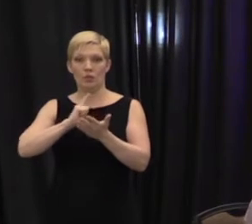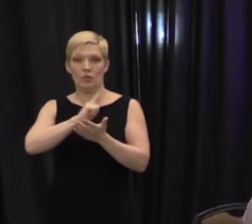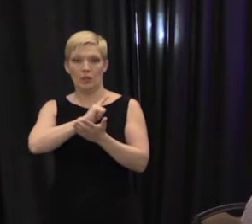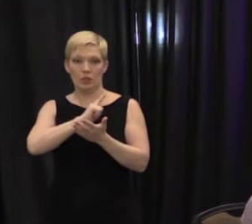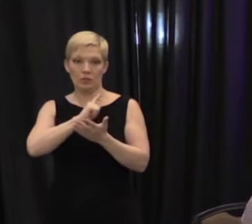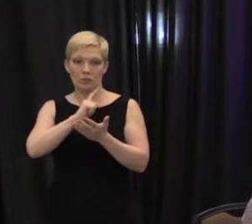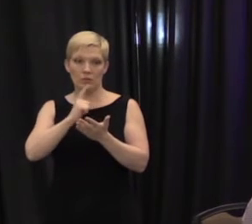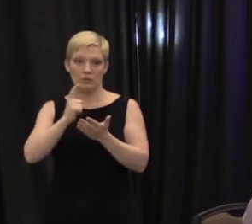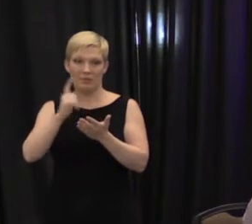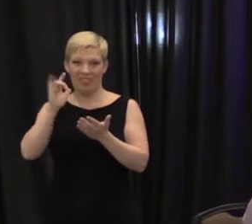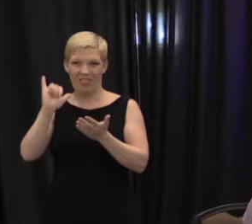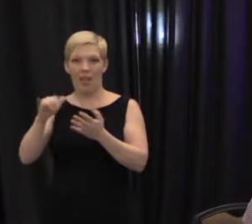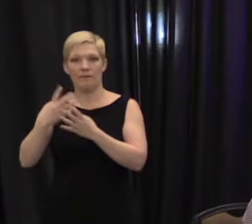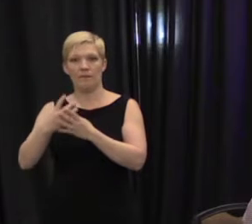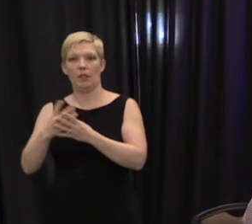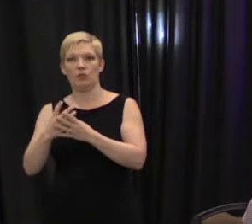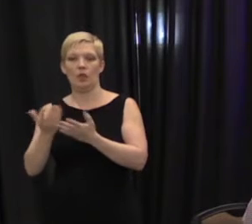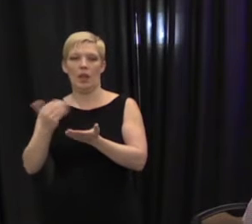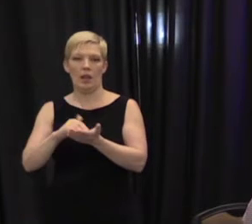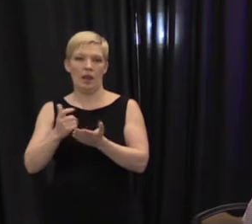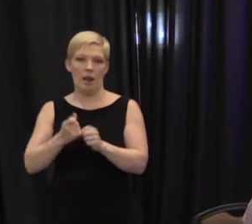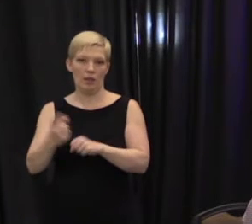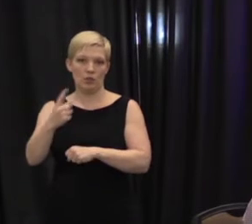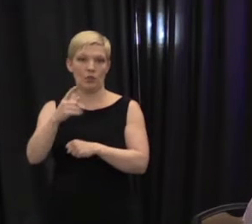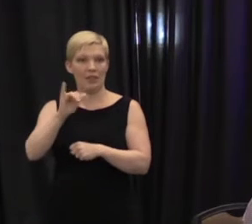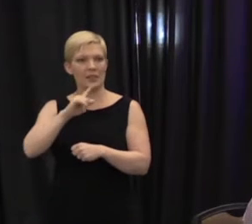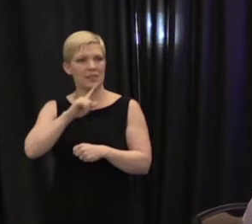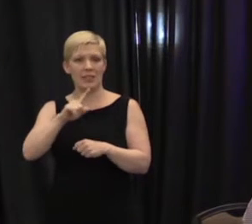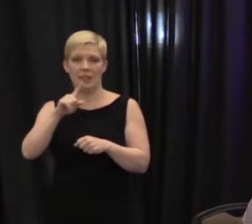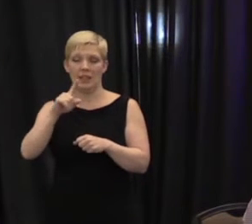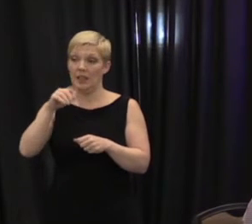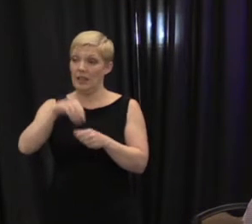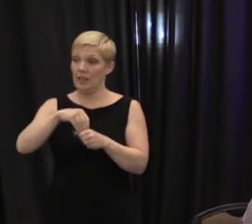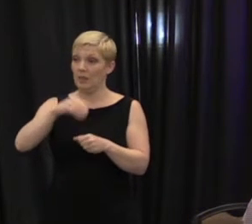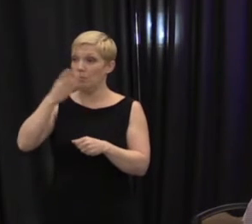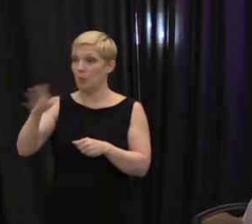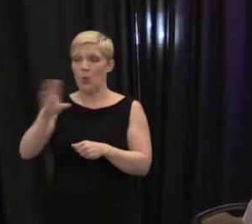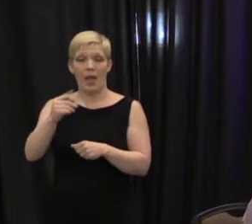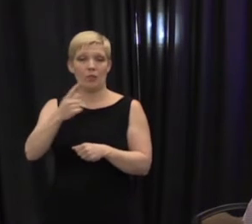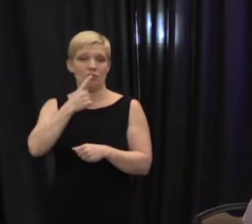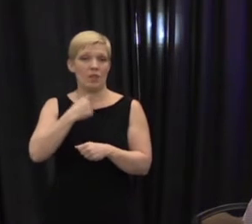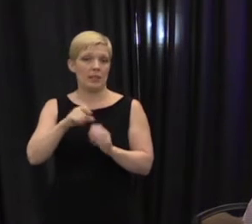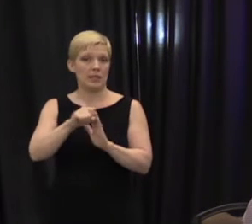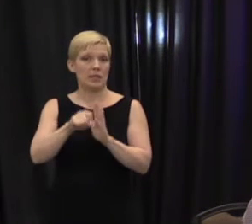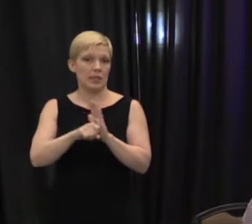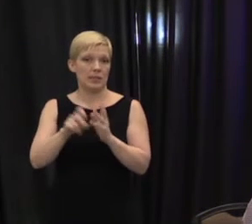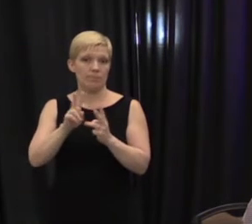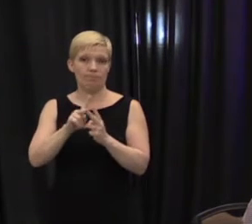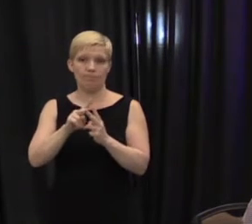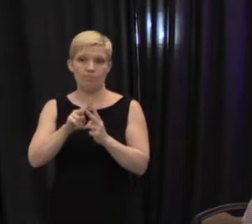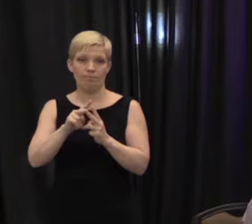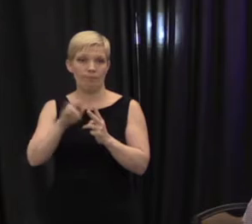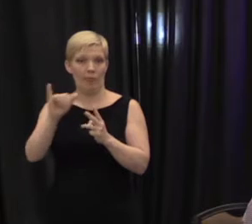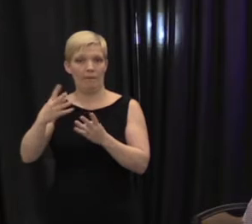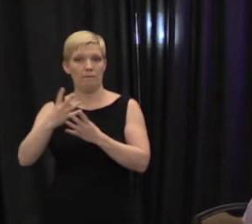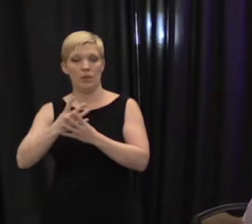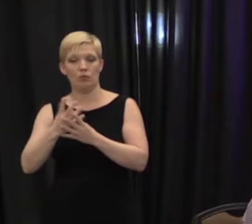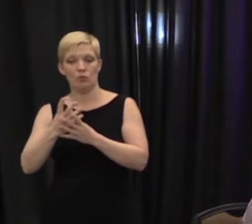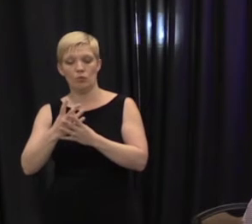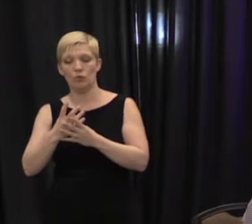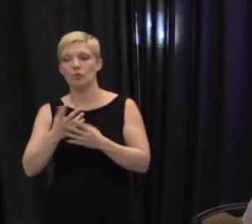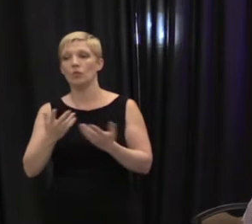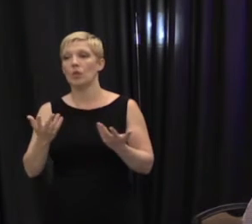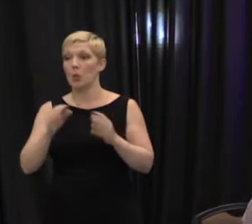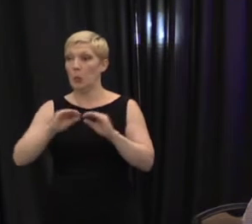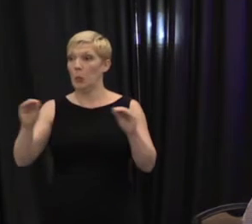year. And this was in blue states, in red states. So there's really not a lot of rhyme or